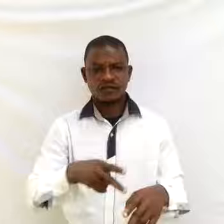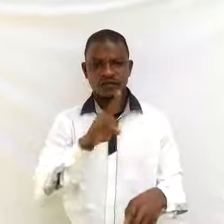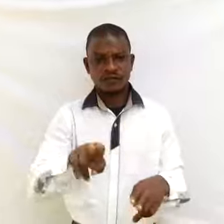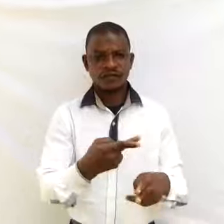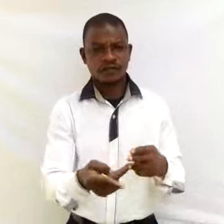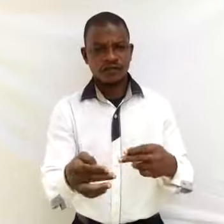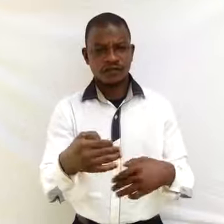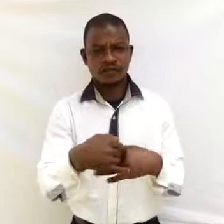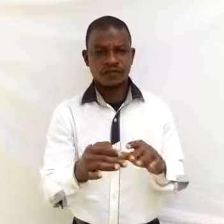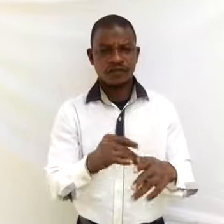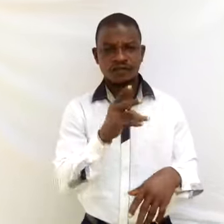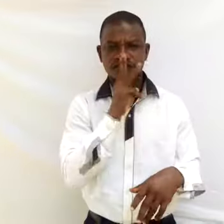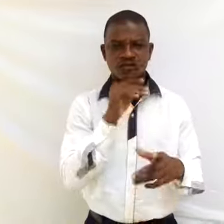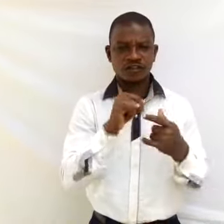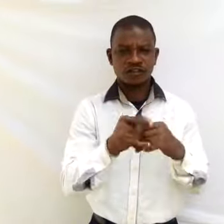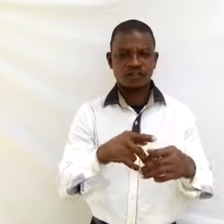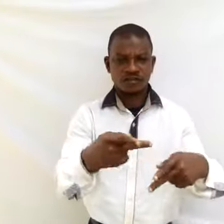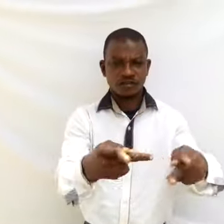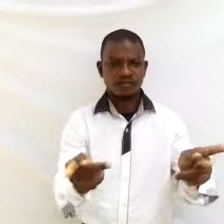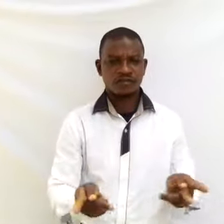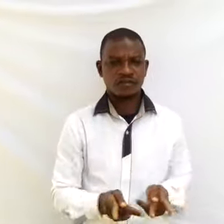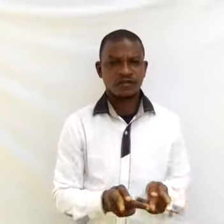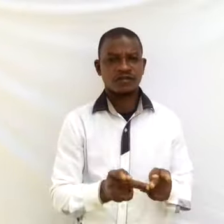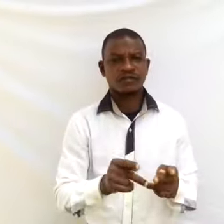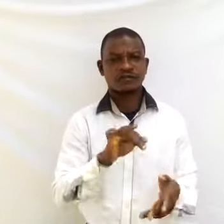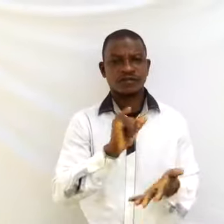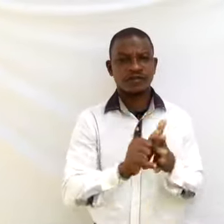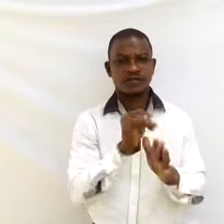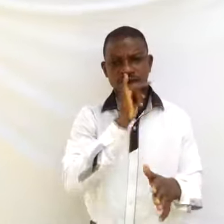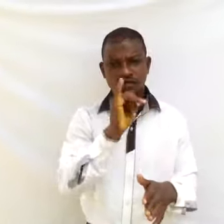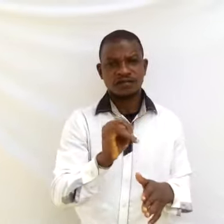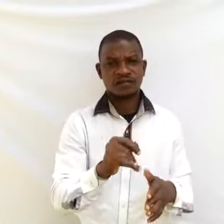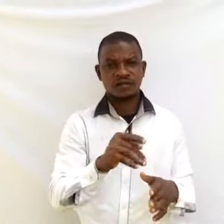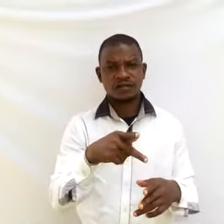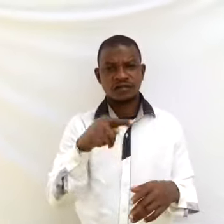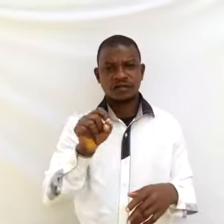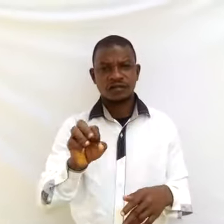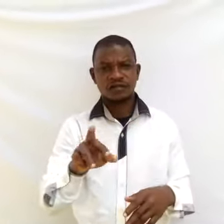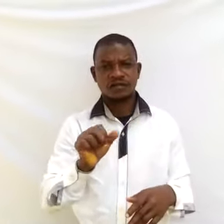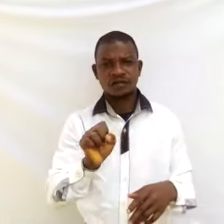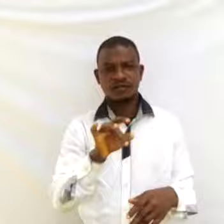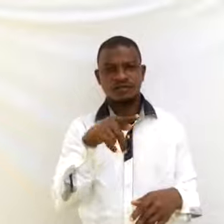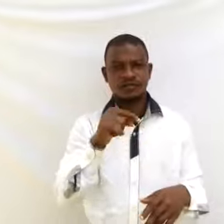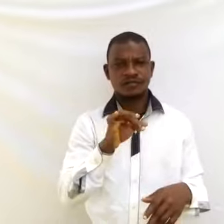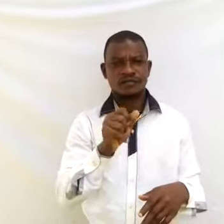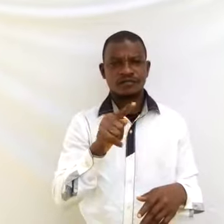water in the pot. That is precipitation.